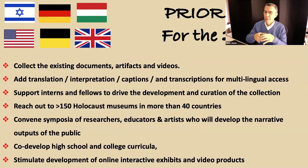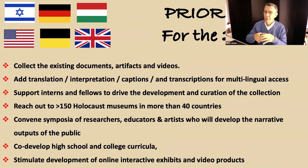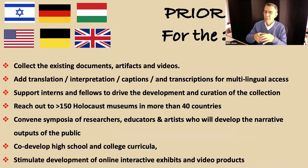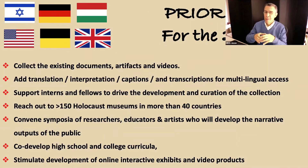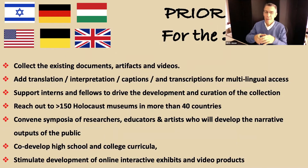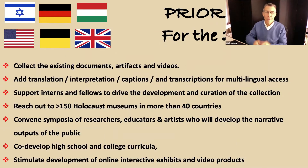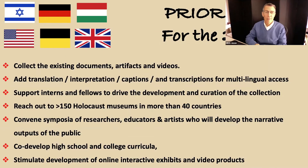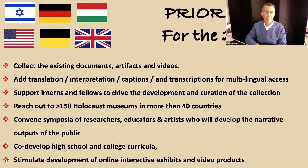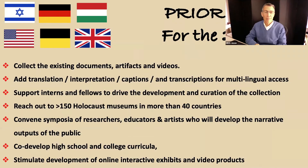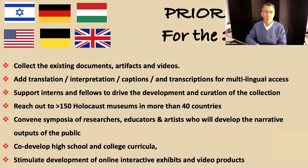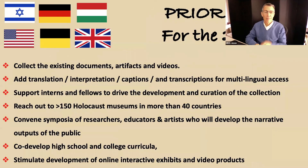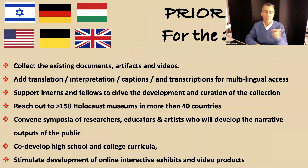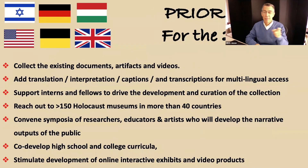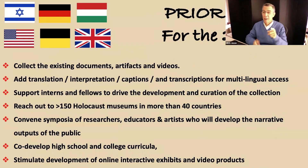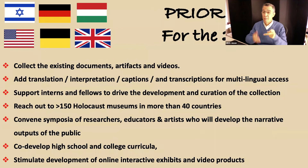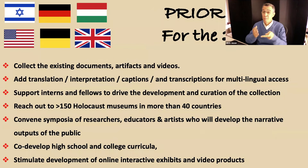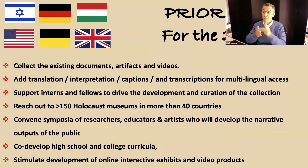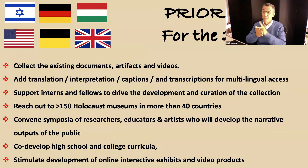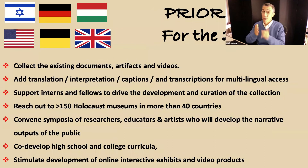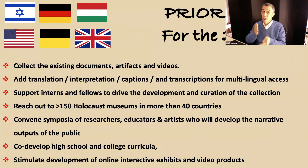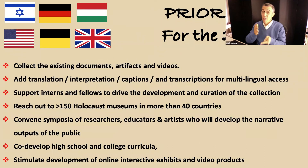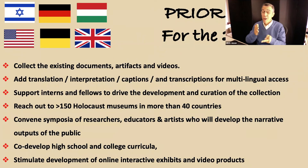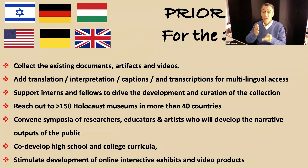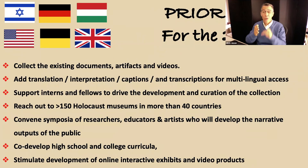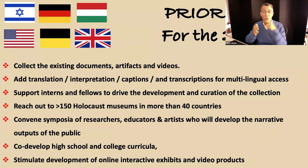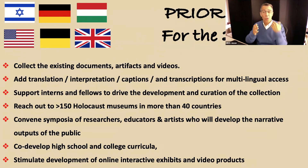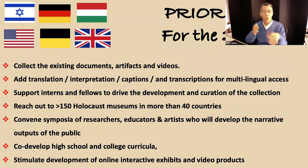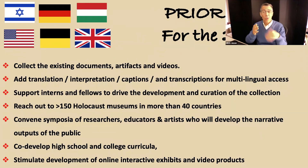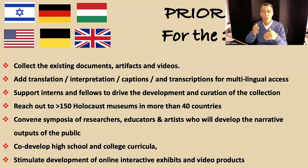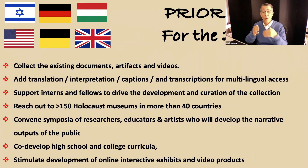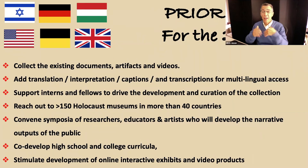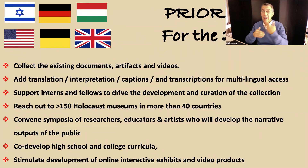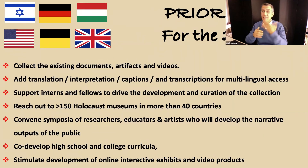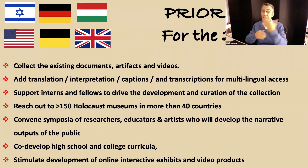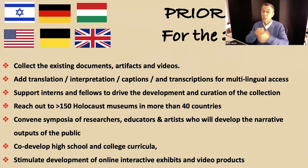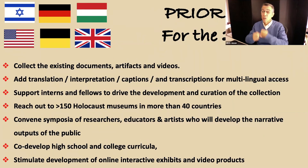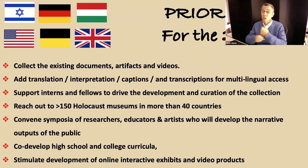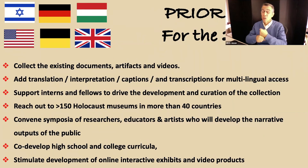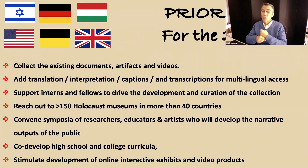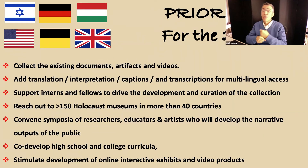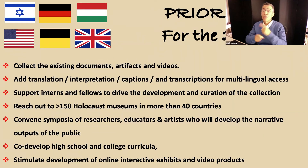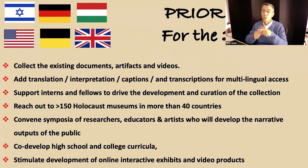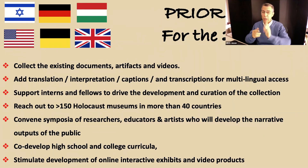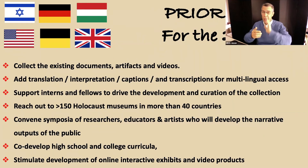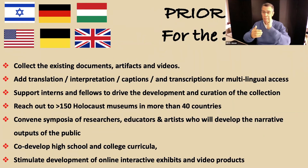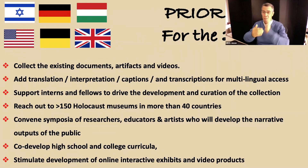The priorities of the Deaf Holocaust Experience over the next 5 years will be to complete the collection,